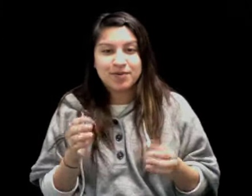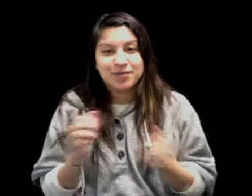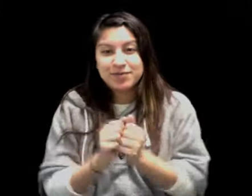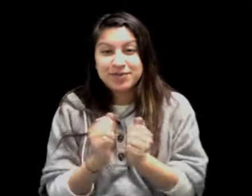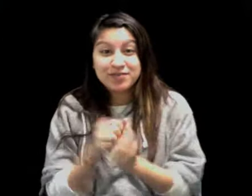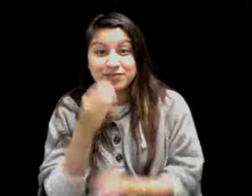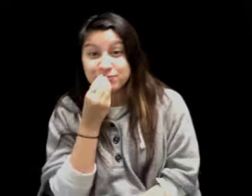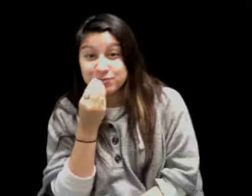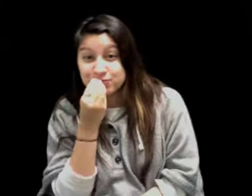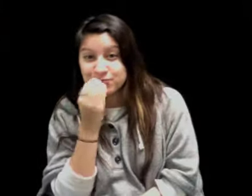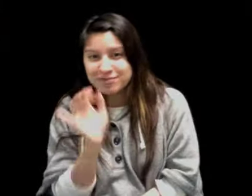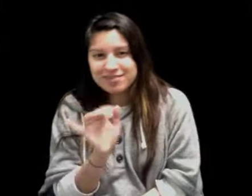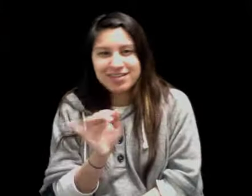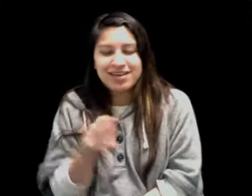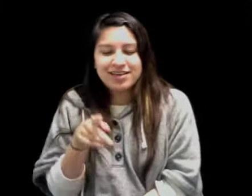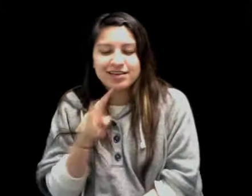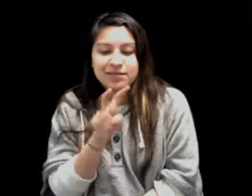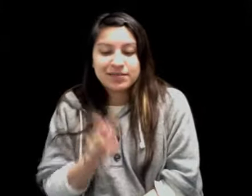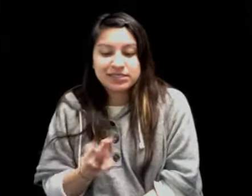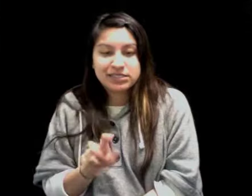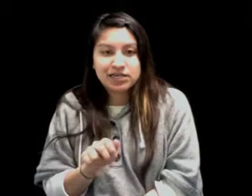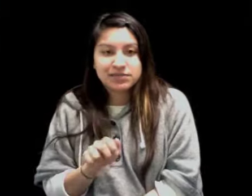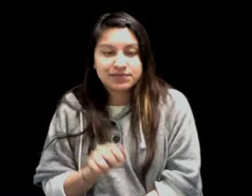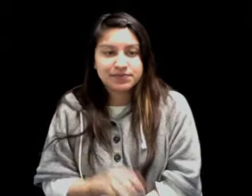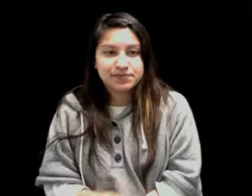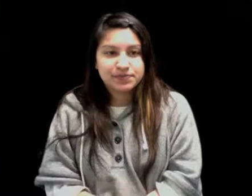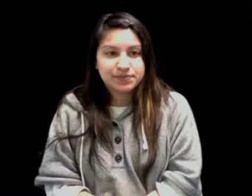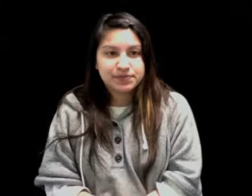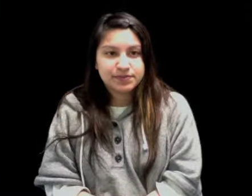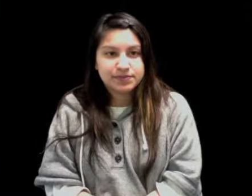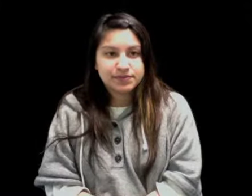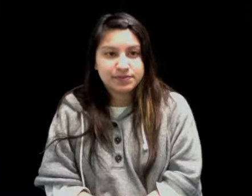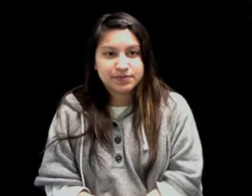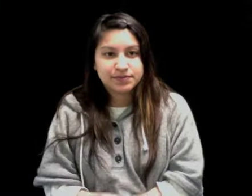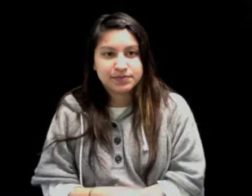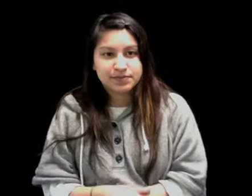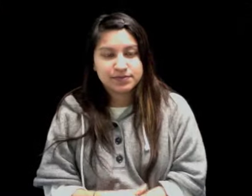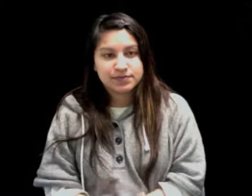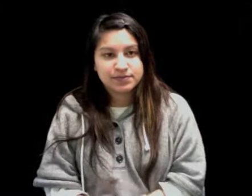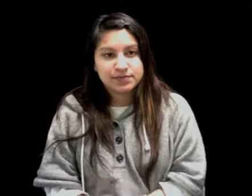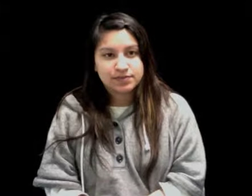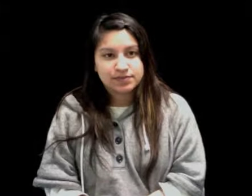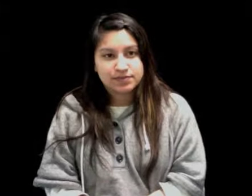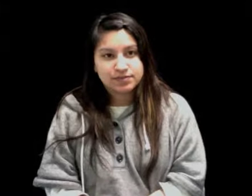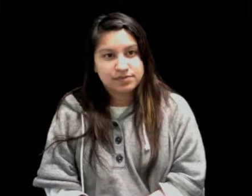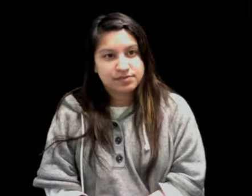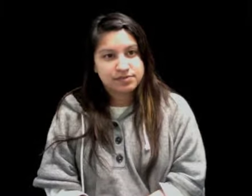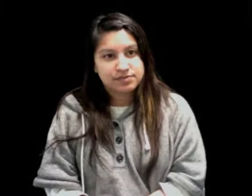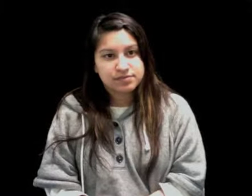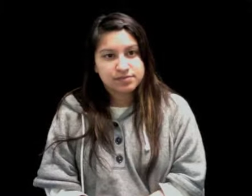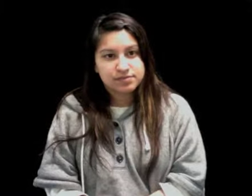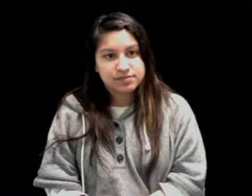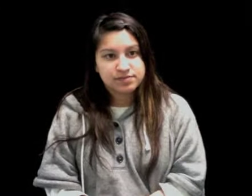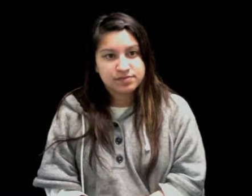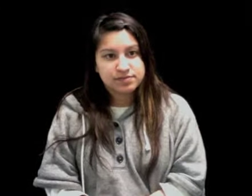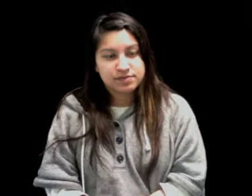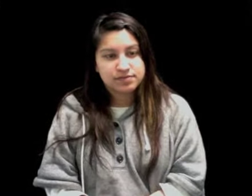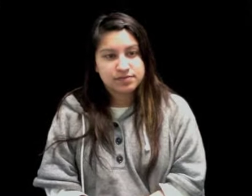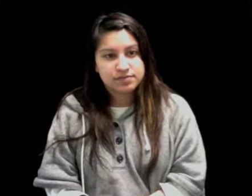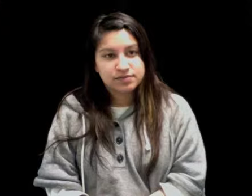To understand racism, we must define this and recognize its two key elements. According to